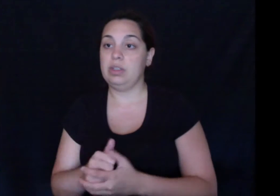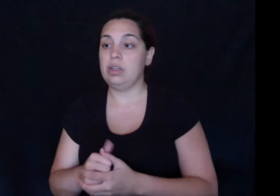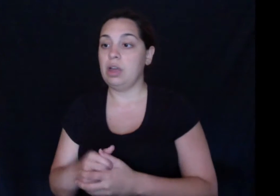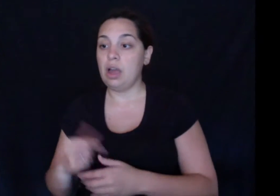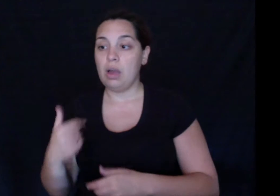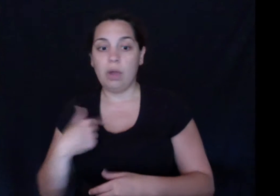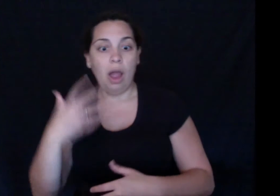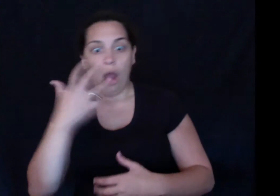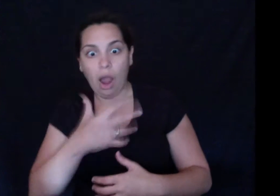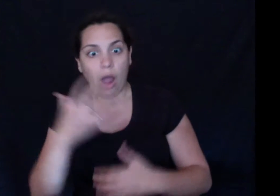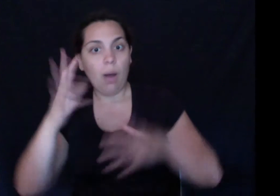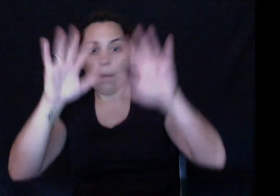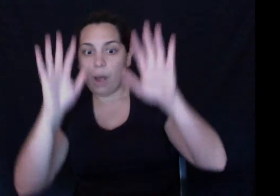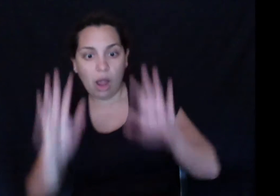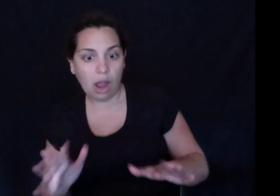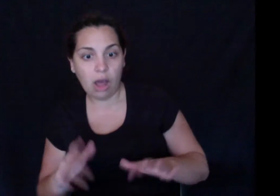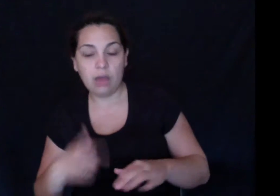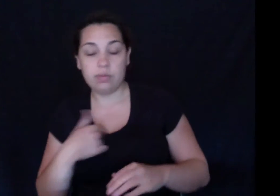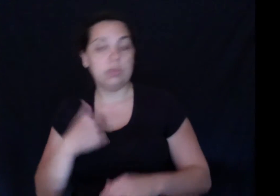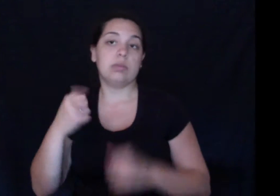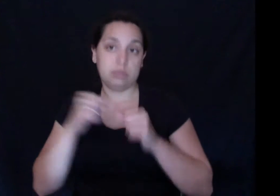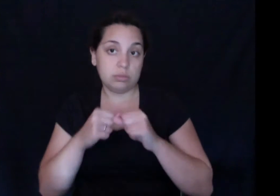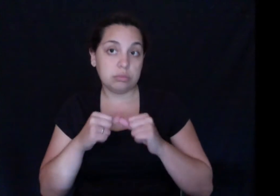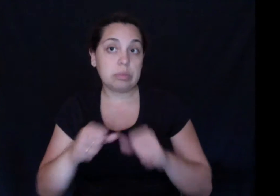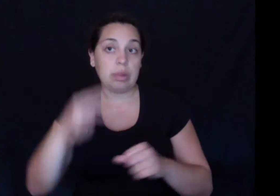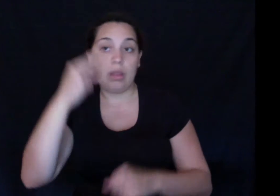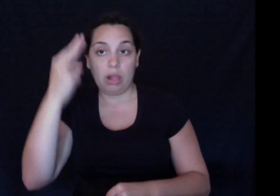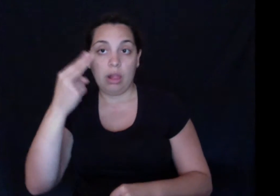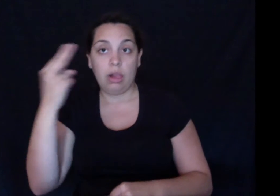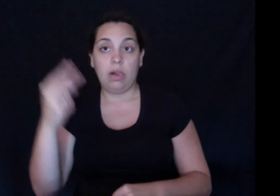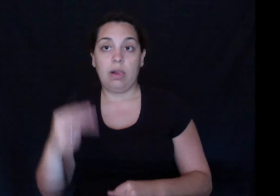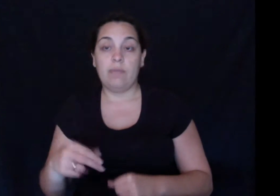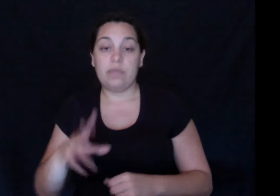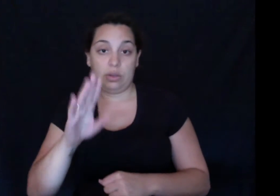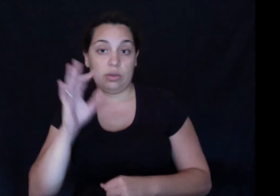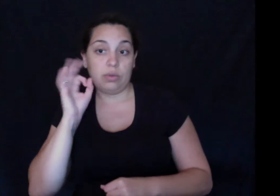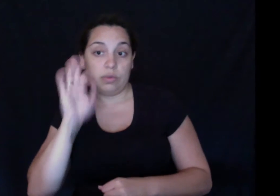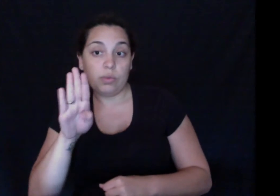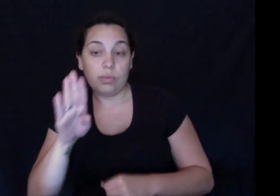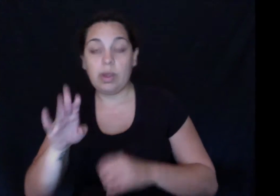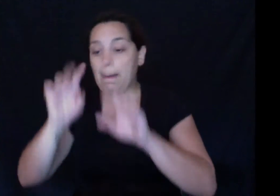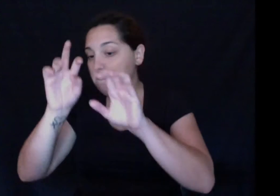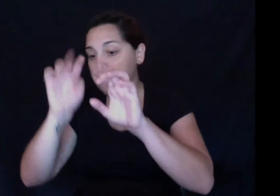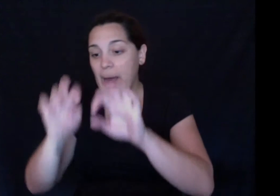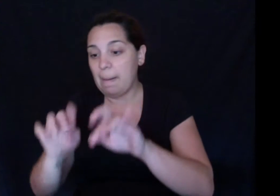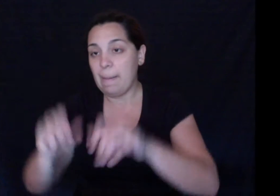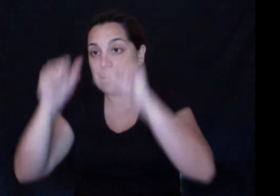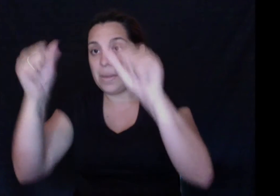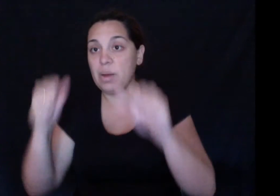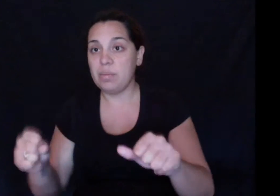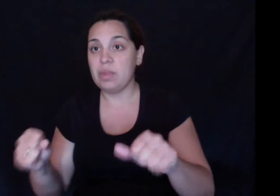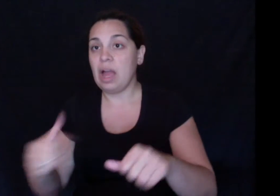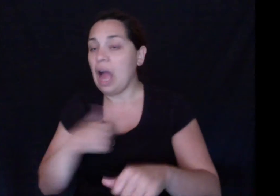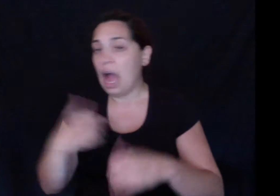a week. And then right after that, I got on a flight up to DC to